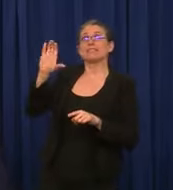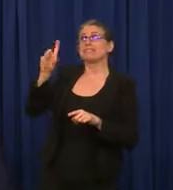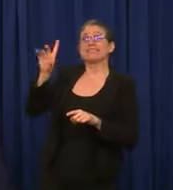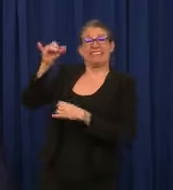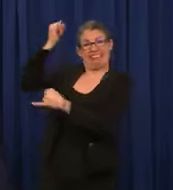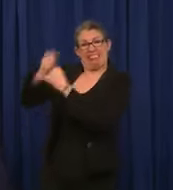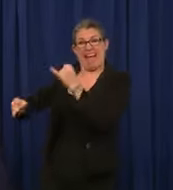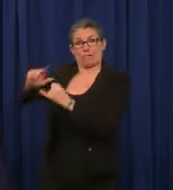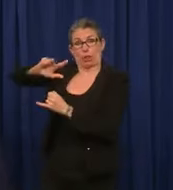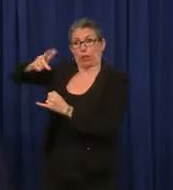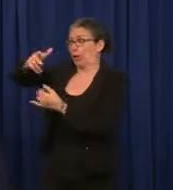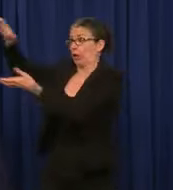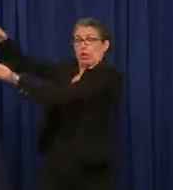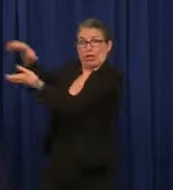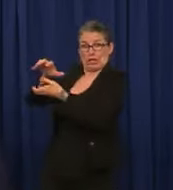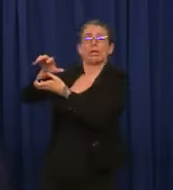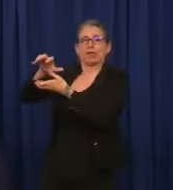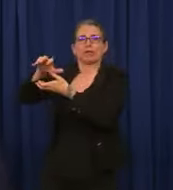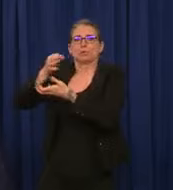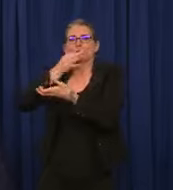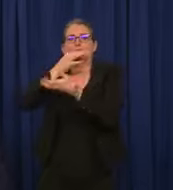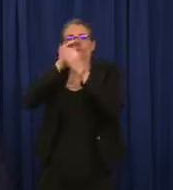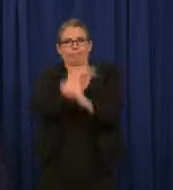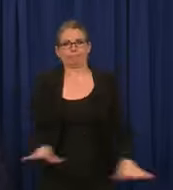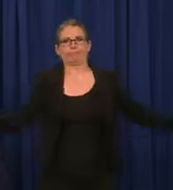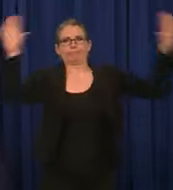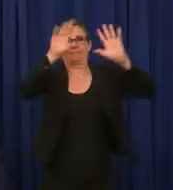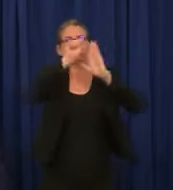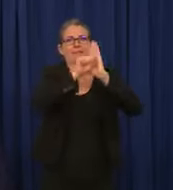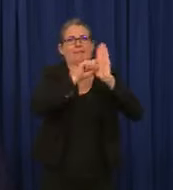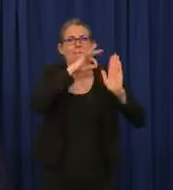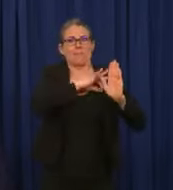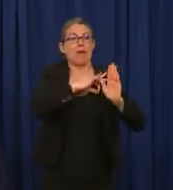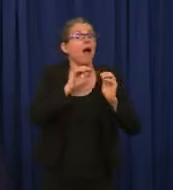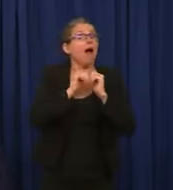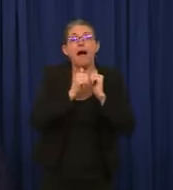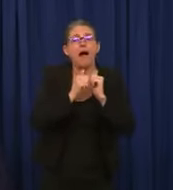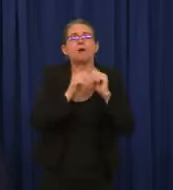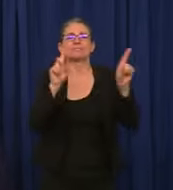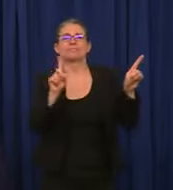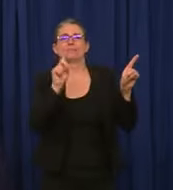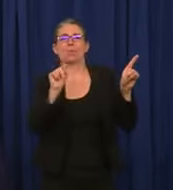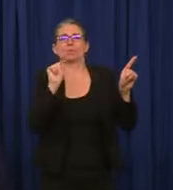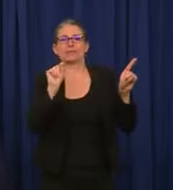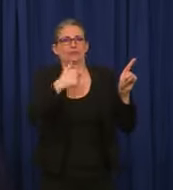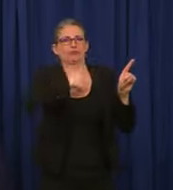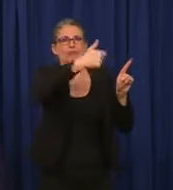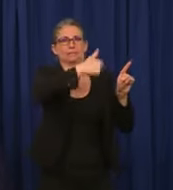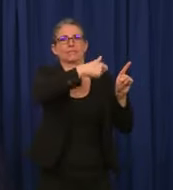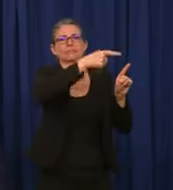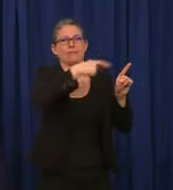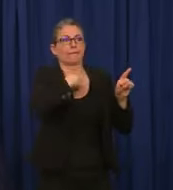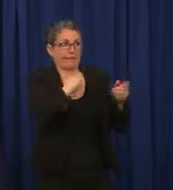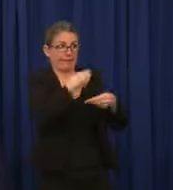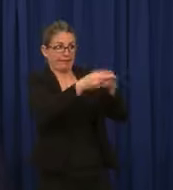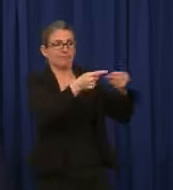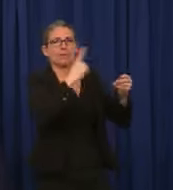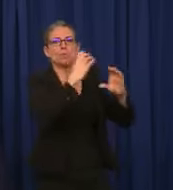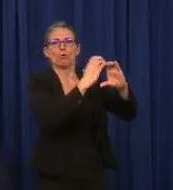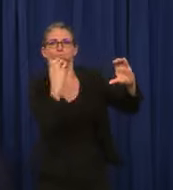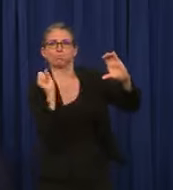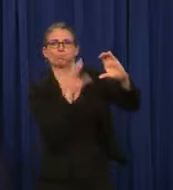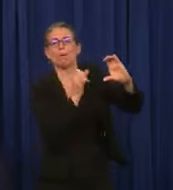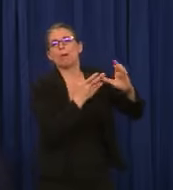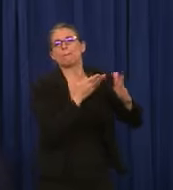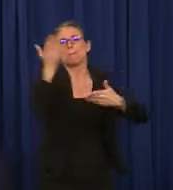our colleagues at the Department of Transportation. And at tomorrow's briefing, I'll have more numbers on exactly what is being